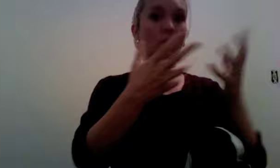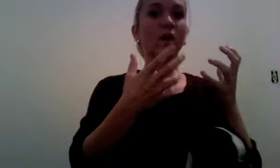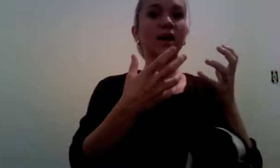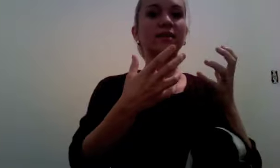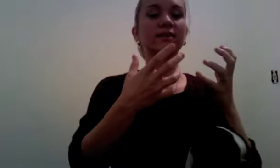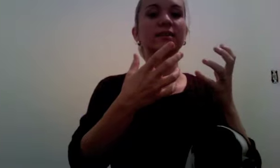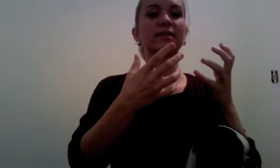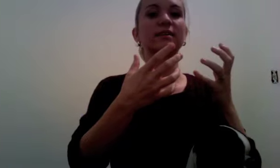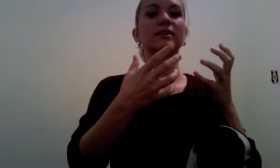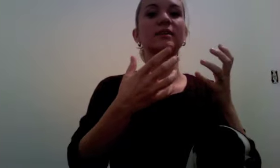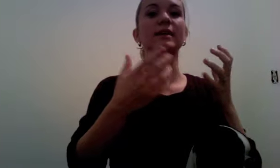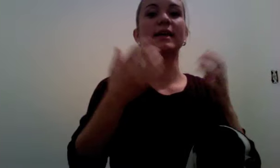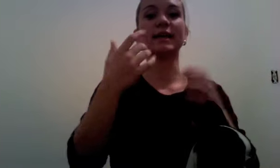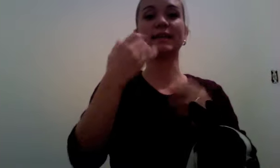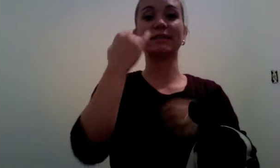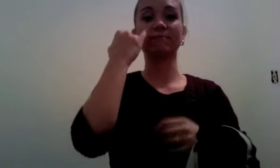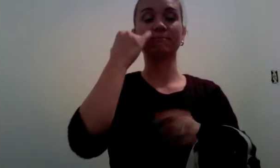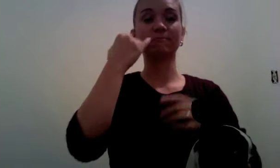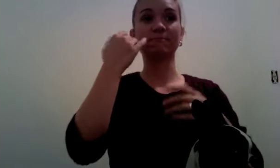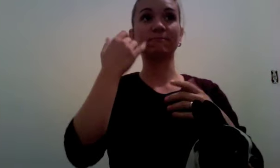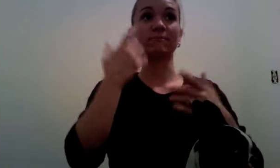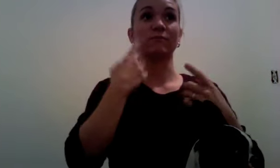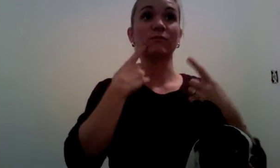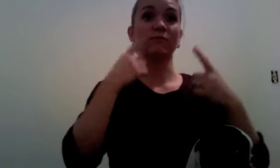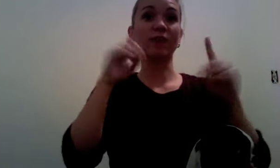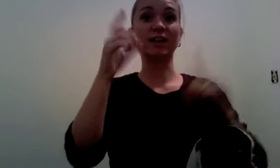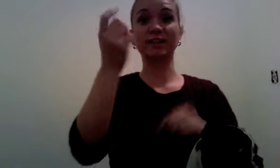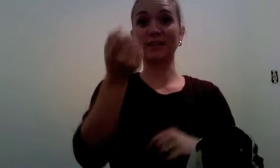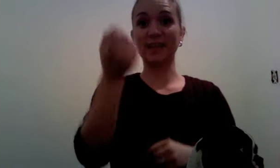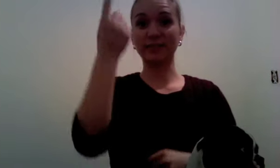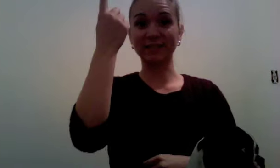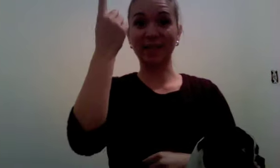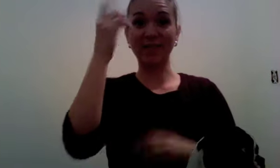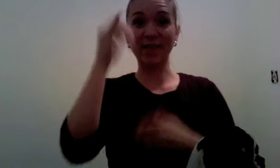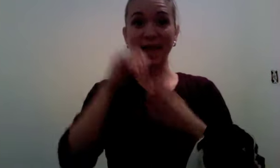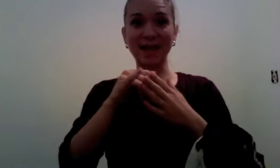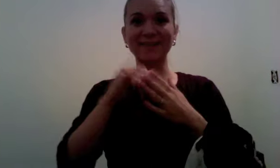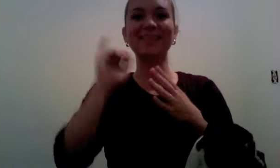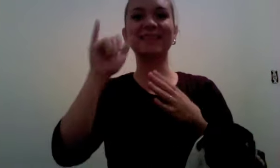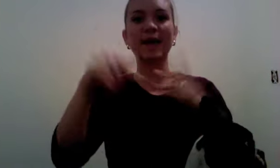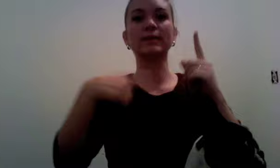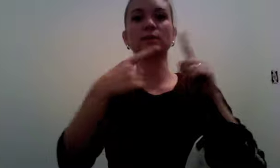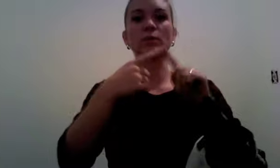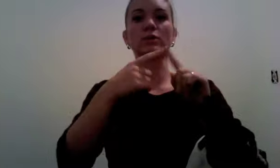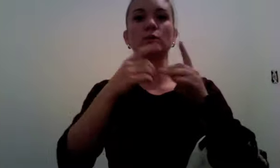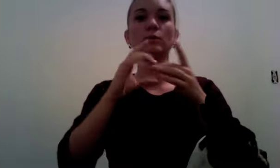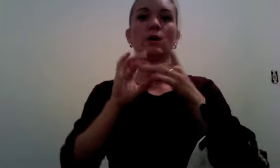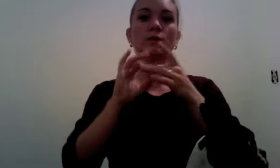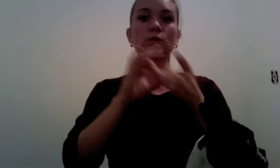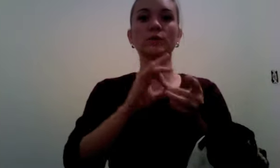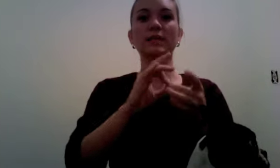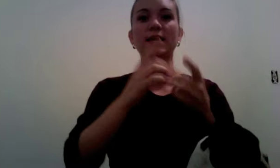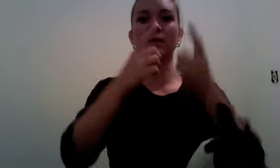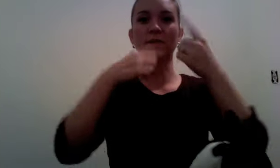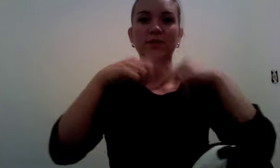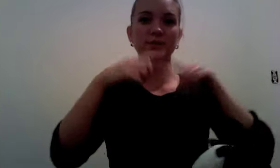want. And finally they understand that. That's when you associate it with a